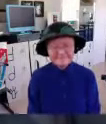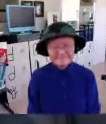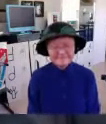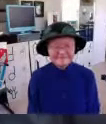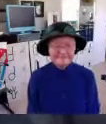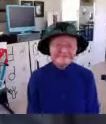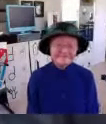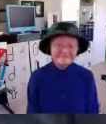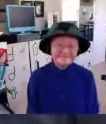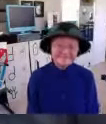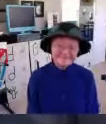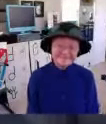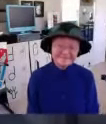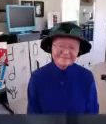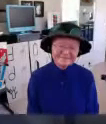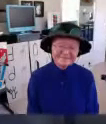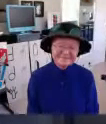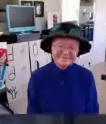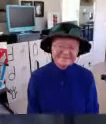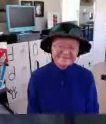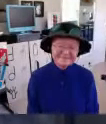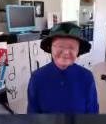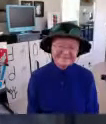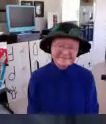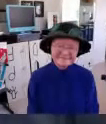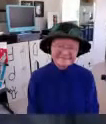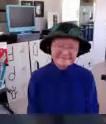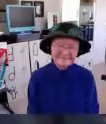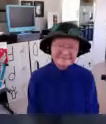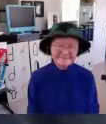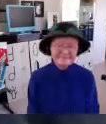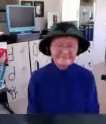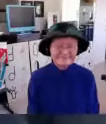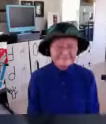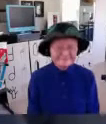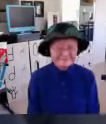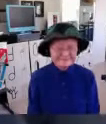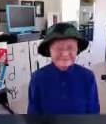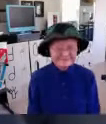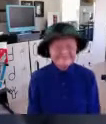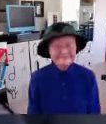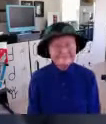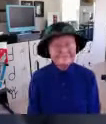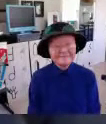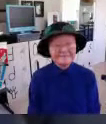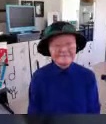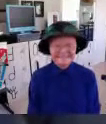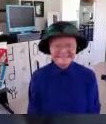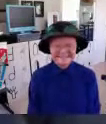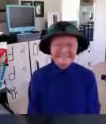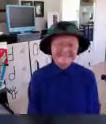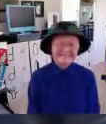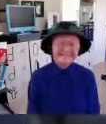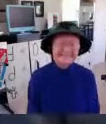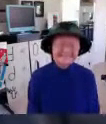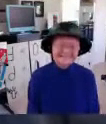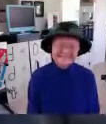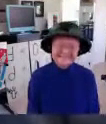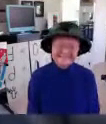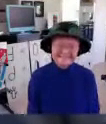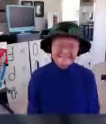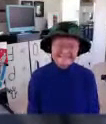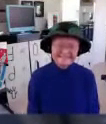encoding focus, and trying to get all of us together to talk and understand what we're talking about. It was a pretty